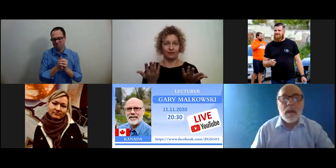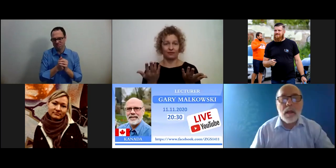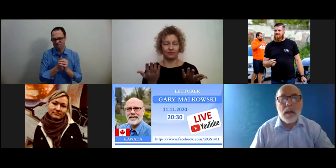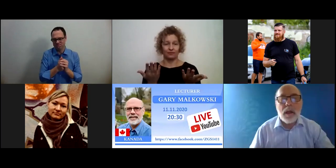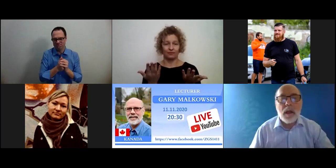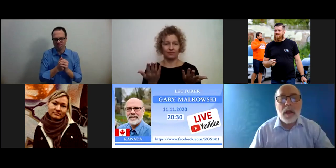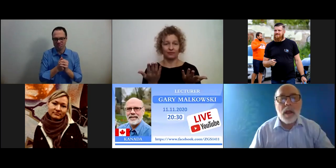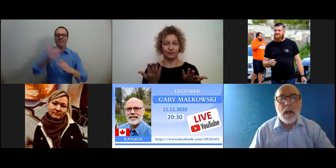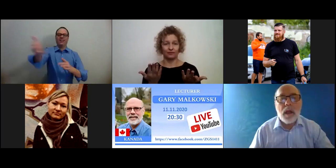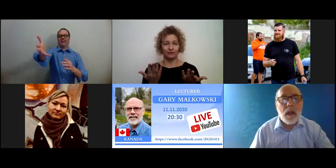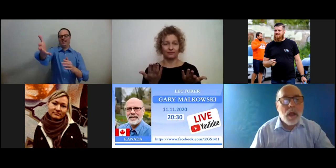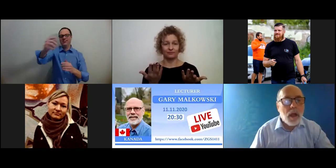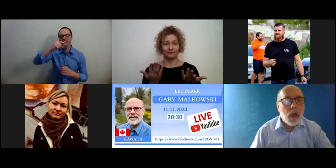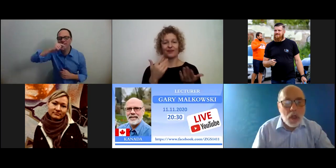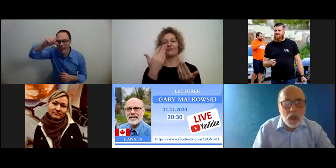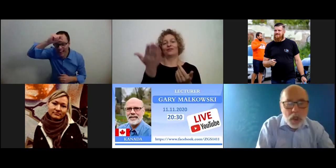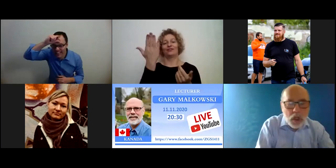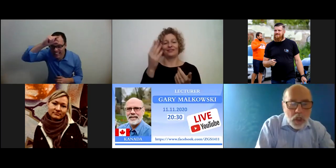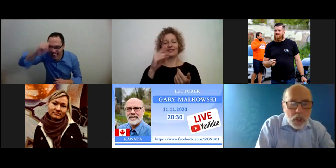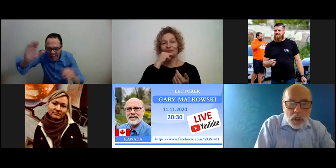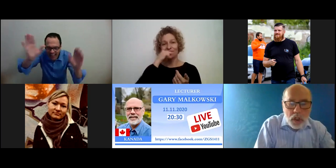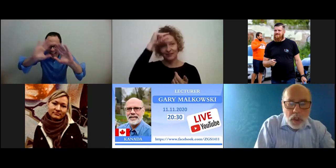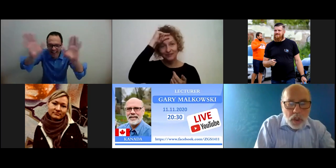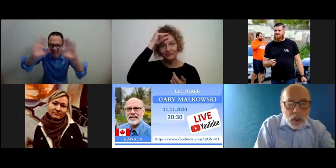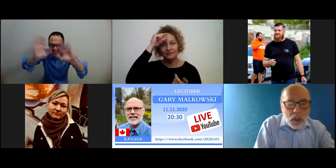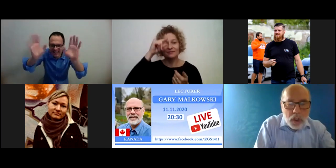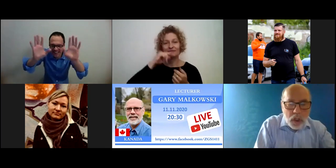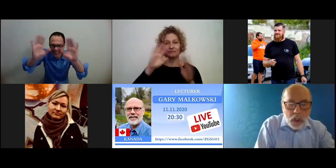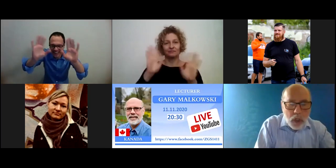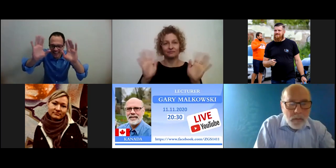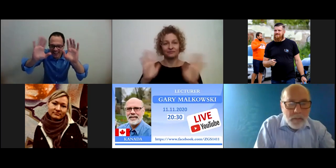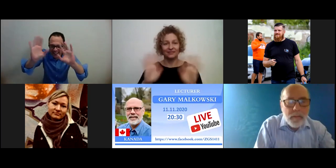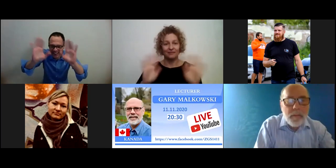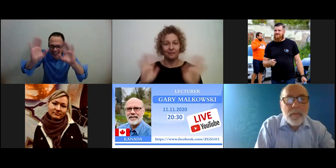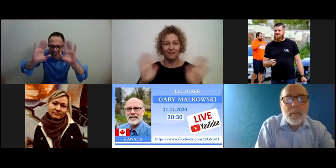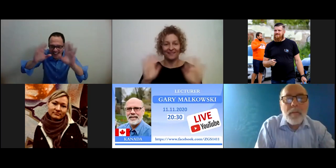We're having some technical issues. Yeah. Ah, there you are. Gary, hi.